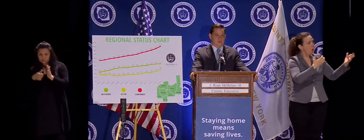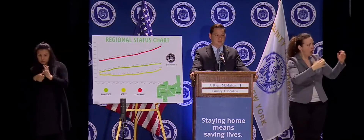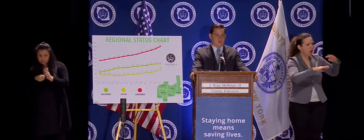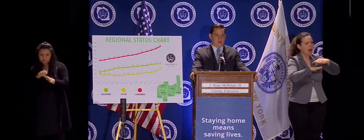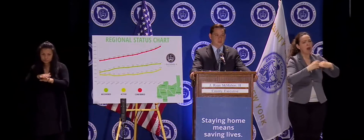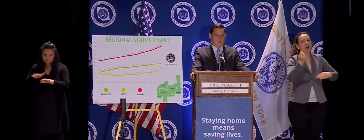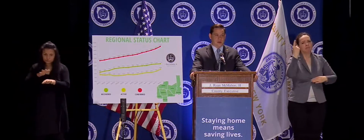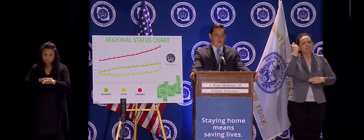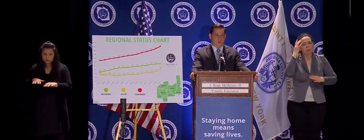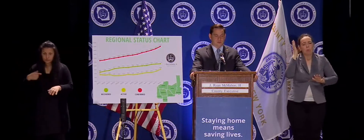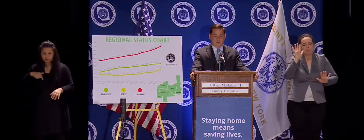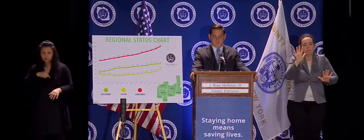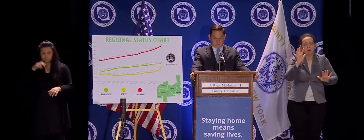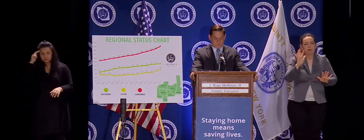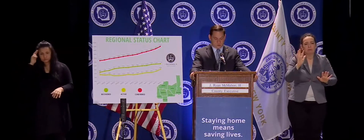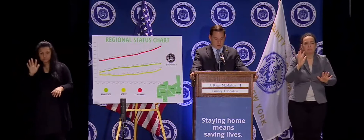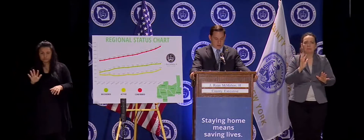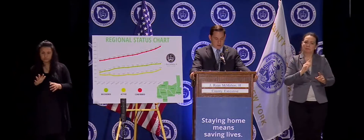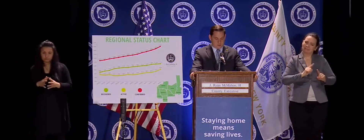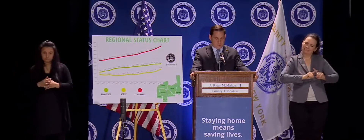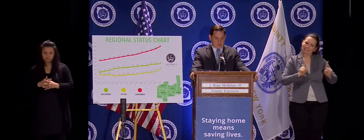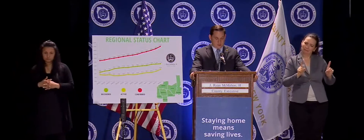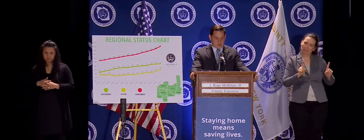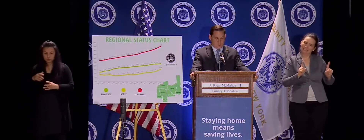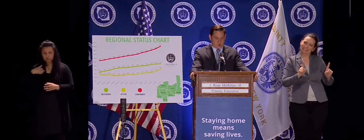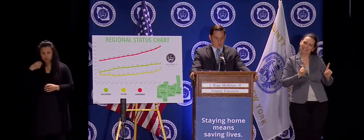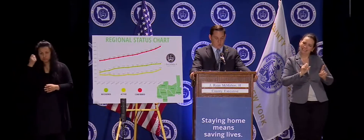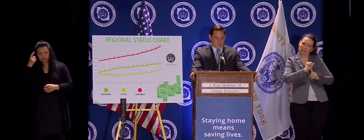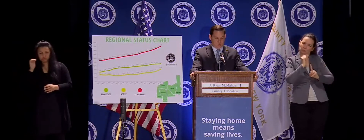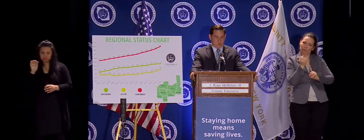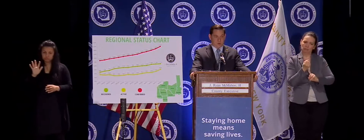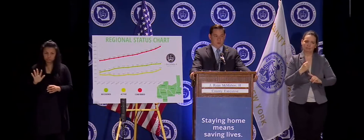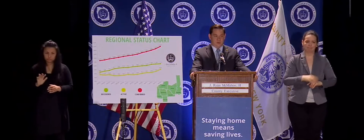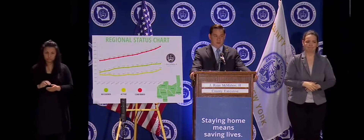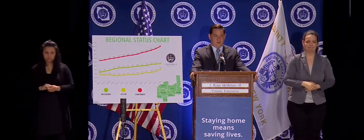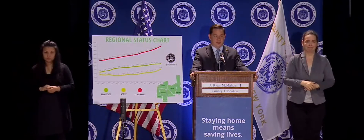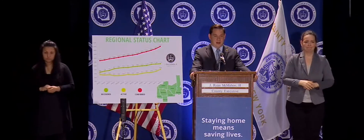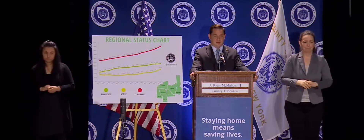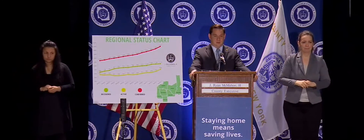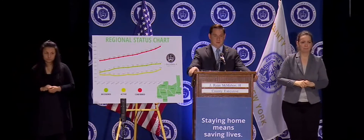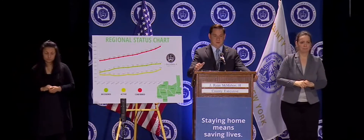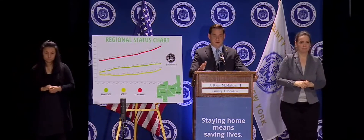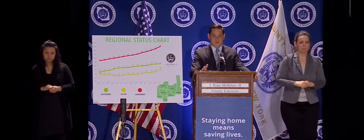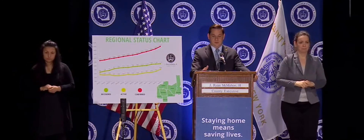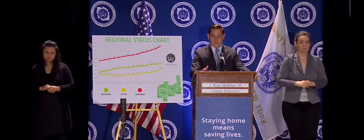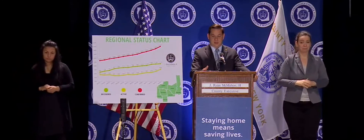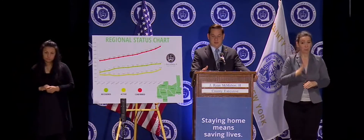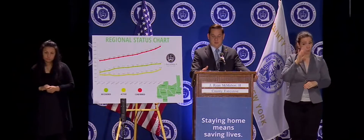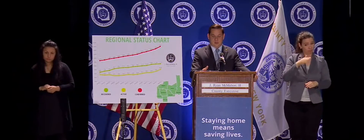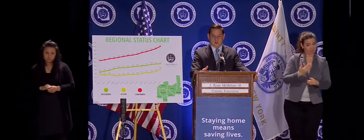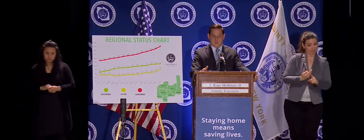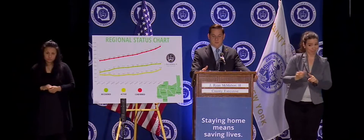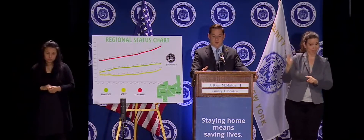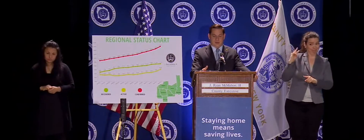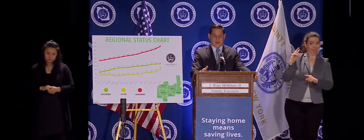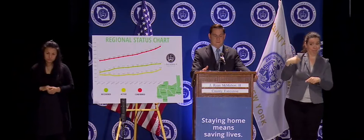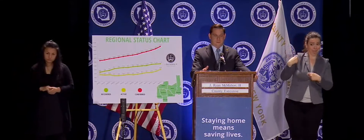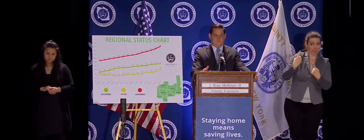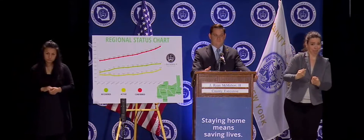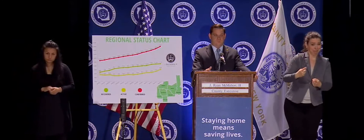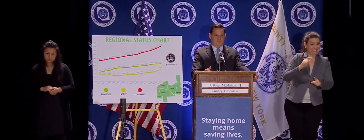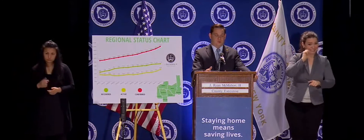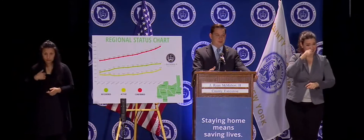proactive testing for the last 2.5 weeks. So we agree with the governor on it. We just say you